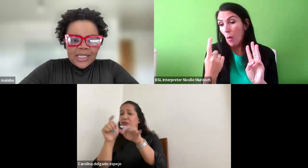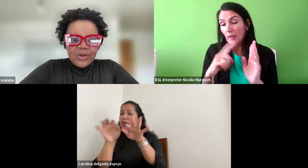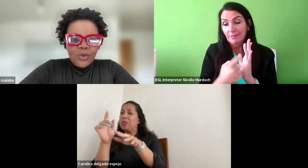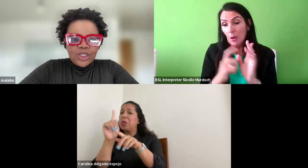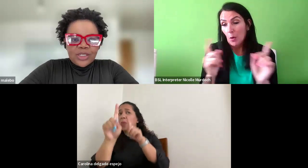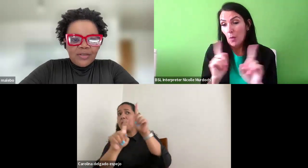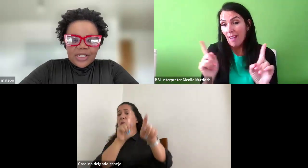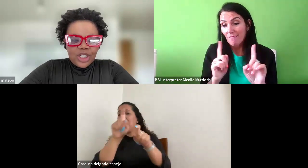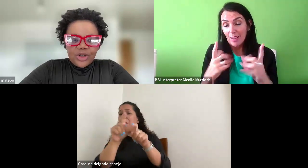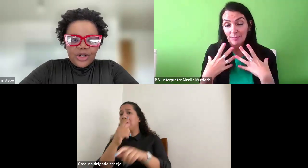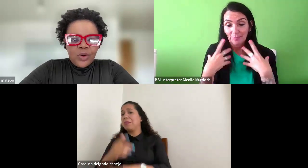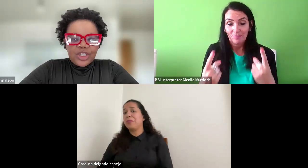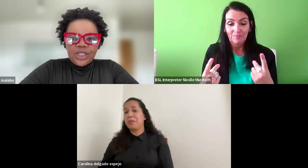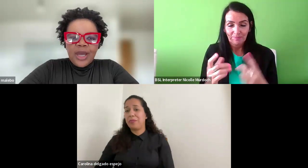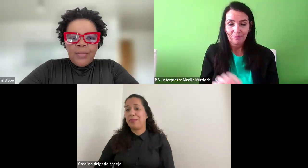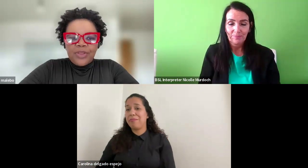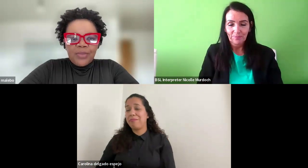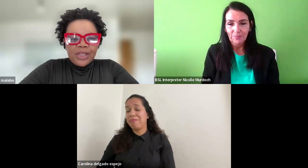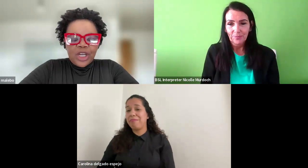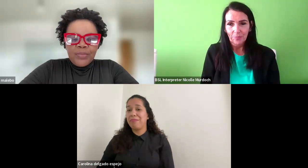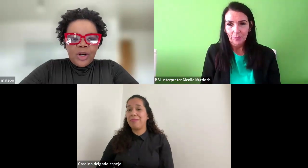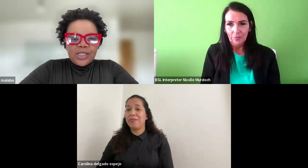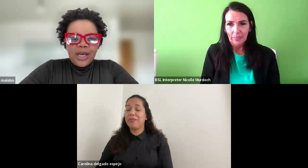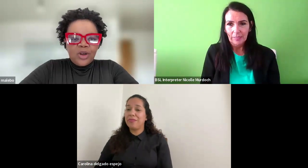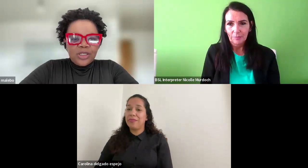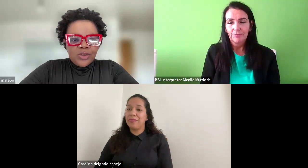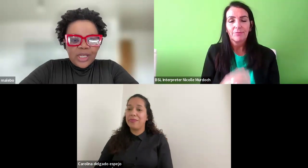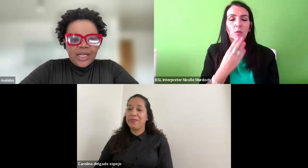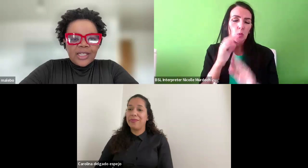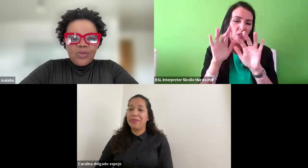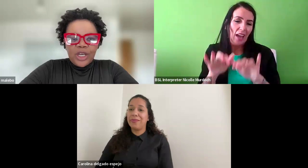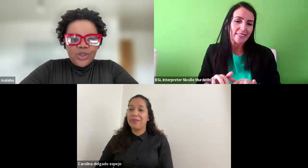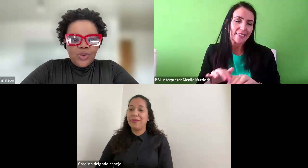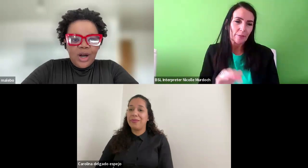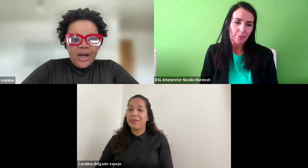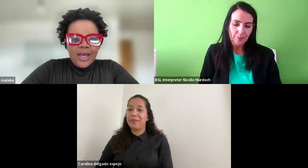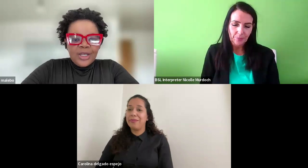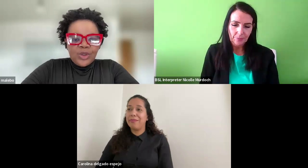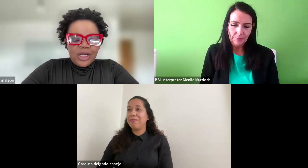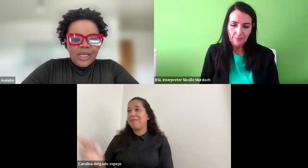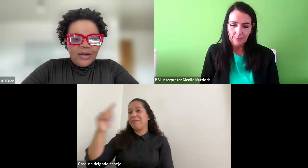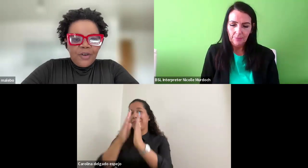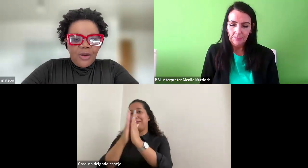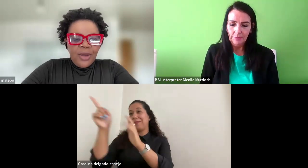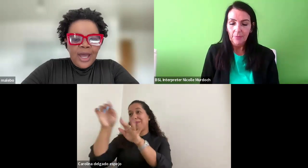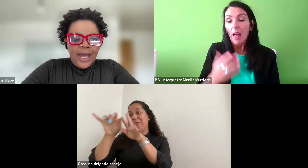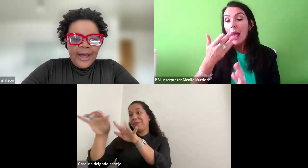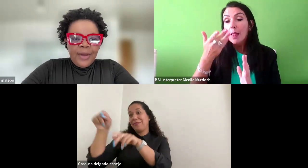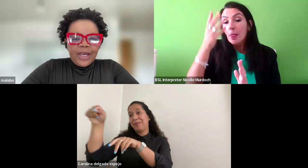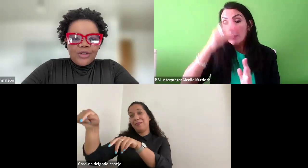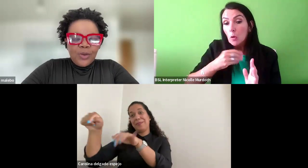specific panelist, or just give us a general question, put them in the chat box, continue telling us where you are tuning in